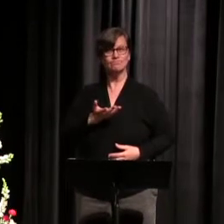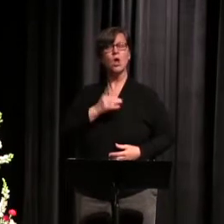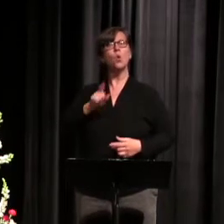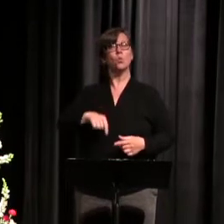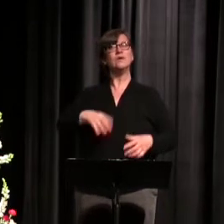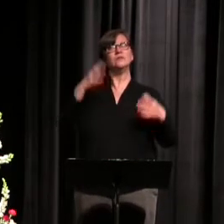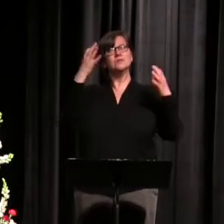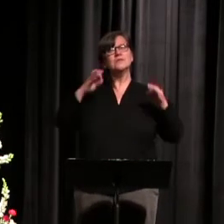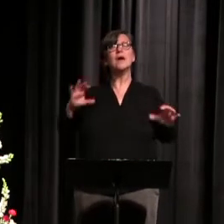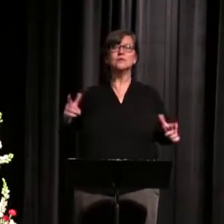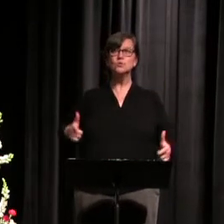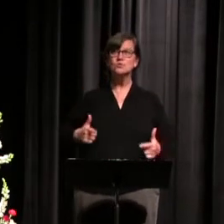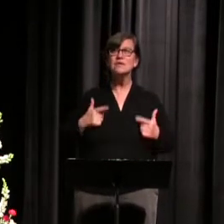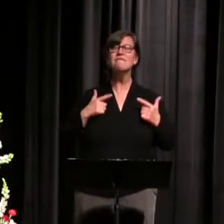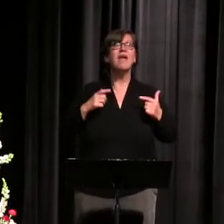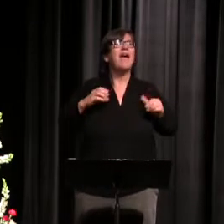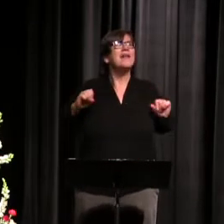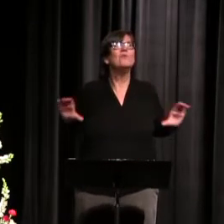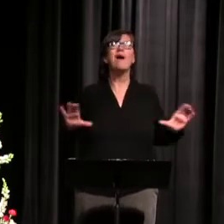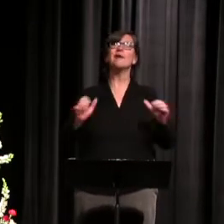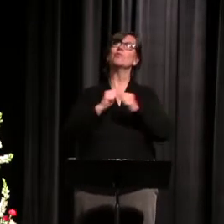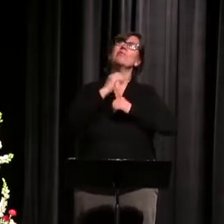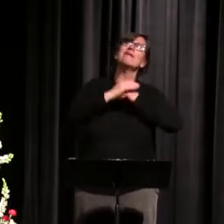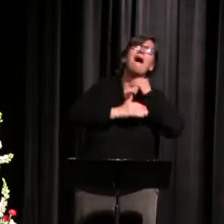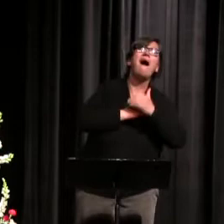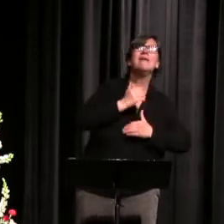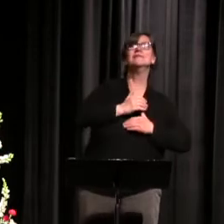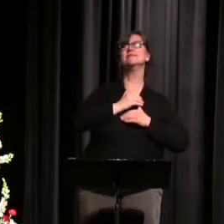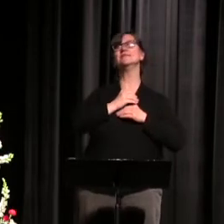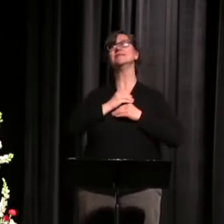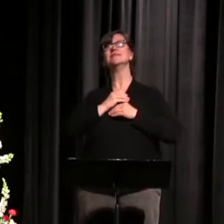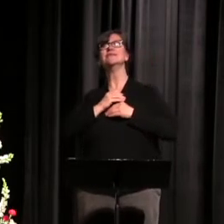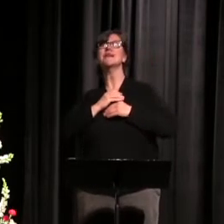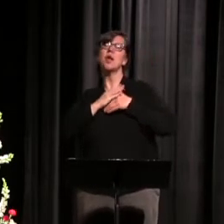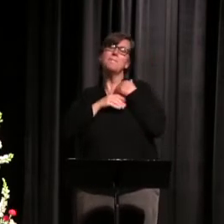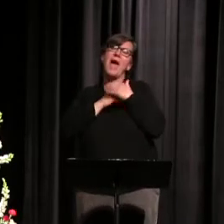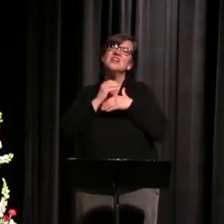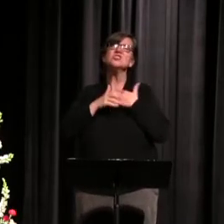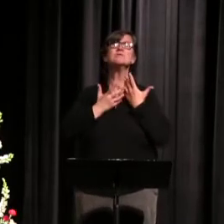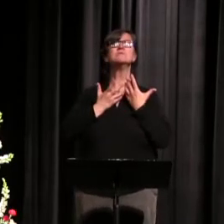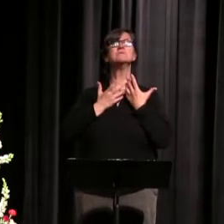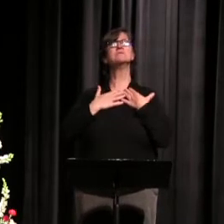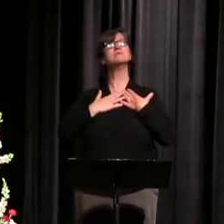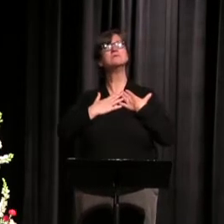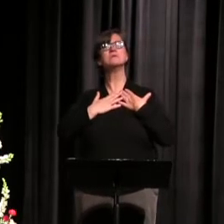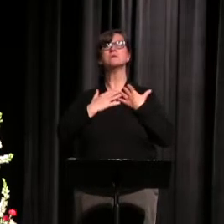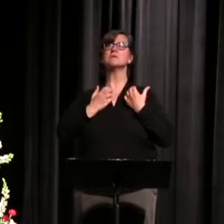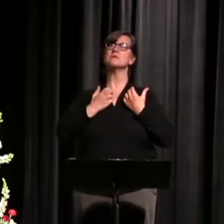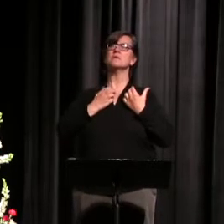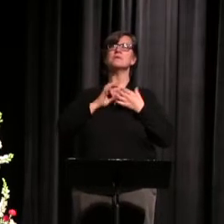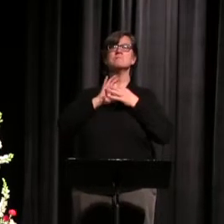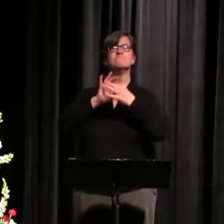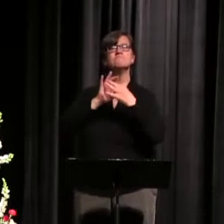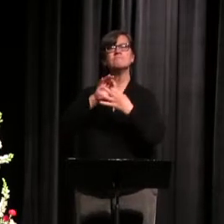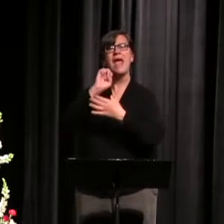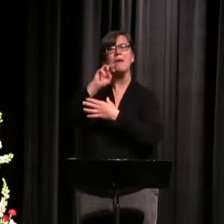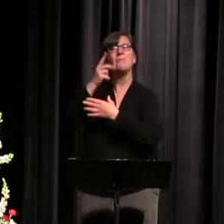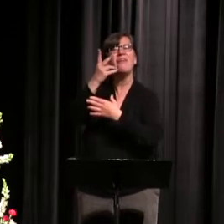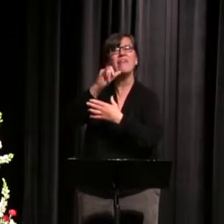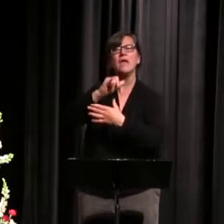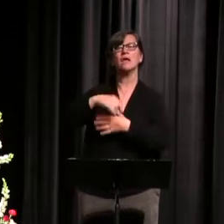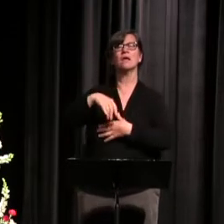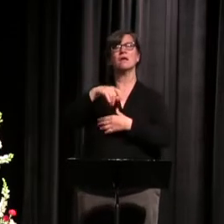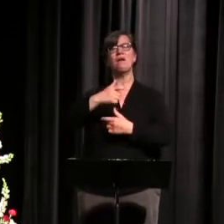by acting out of kindness, compassion, empathy, and love, you have already fulfilled your greater purpose.